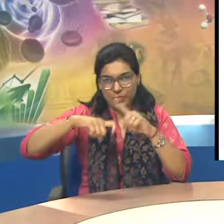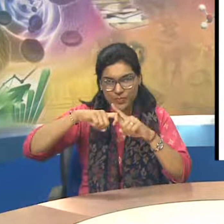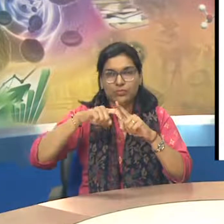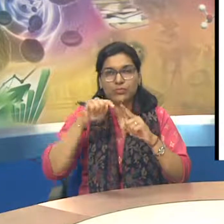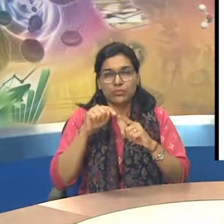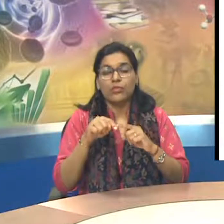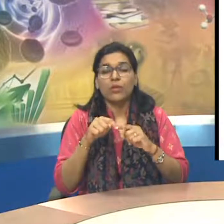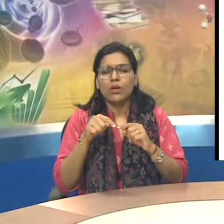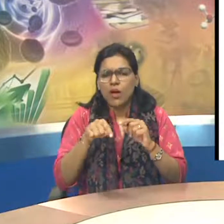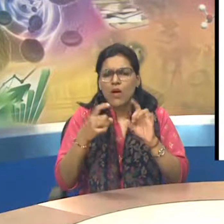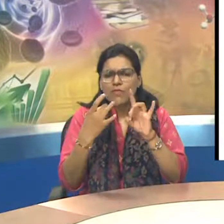Feedback